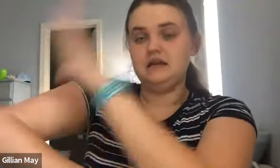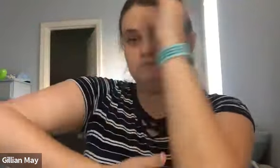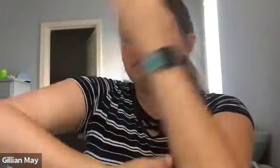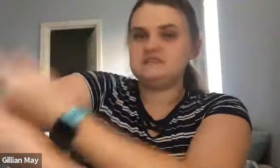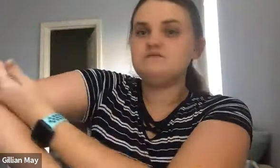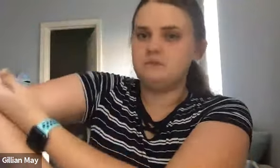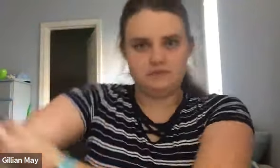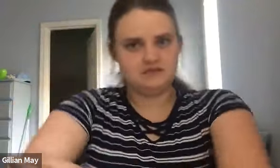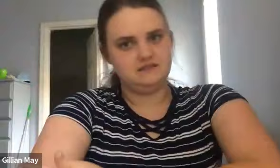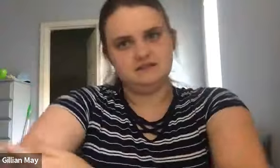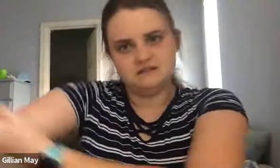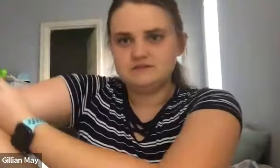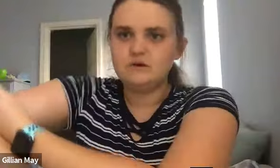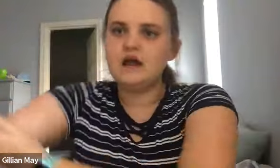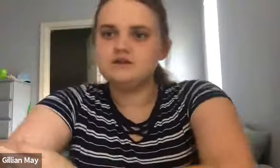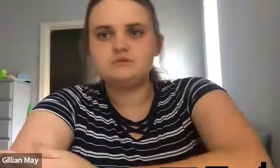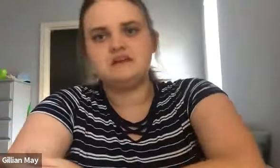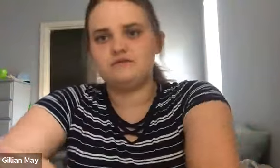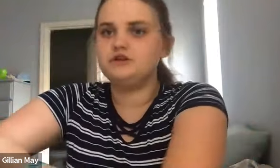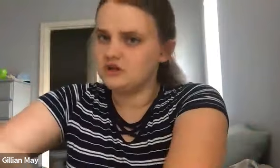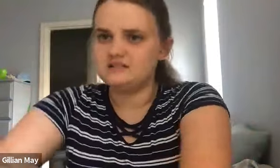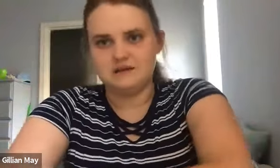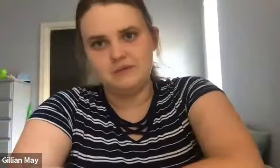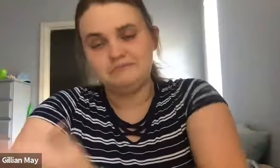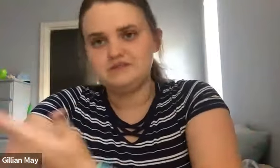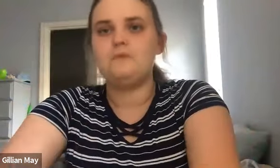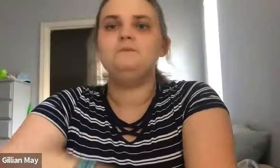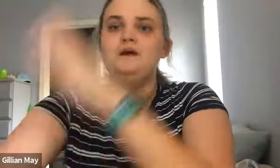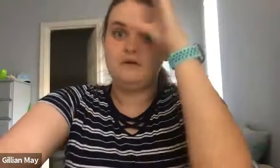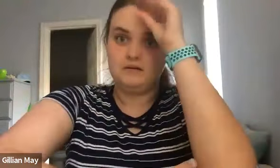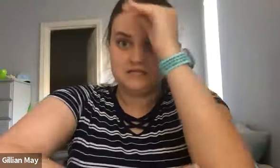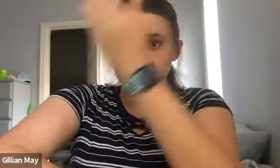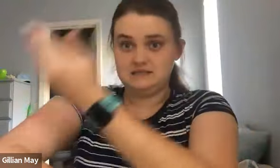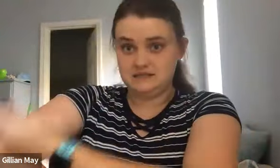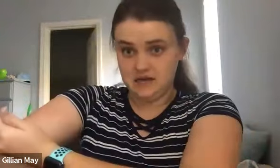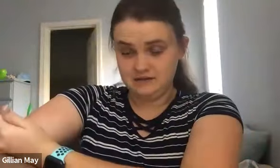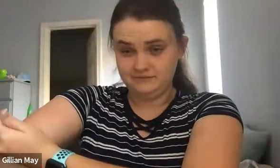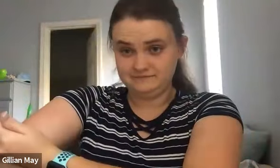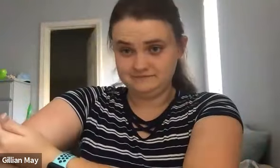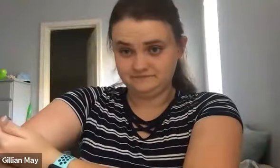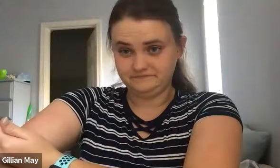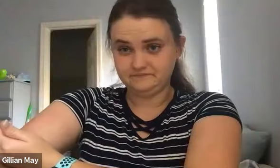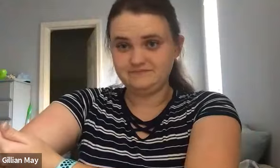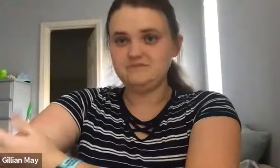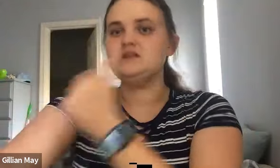And the sign for baby is easy. So how you would think of when you're trying to say a baby. So son,